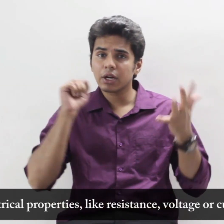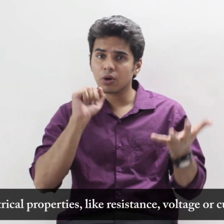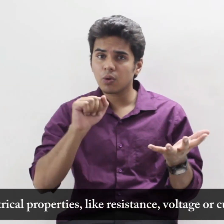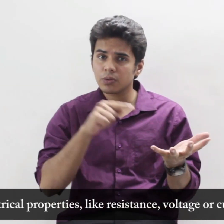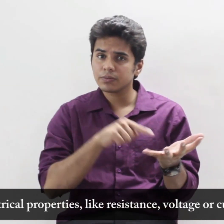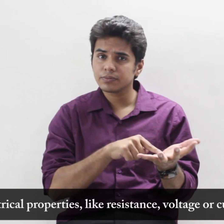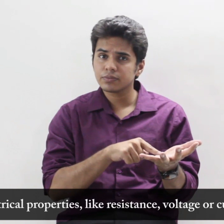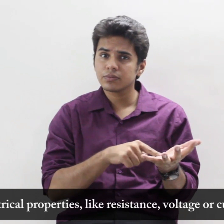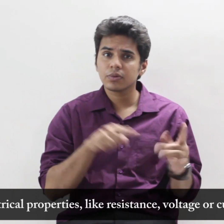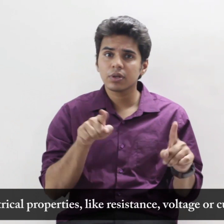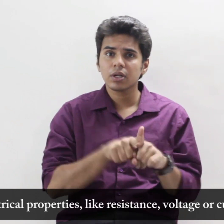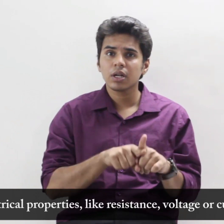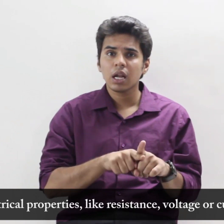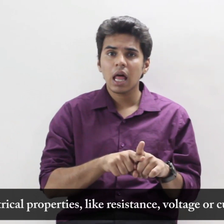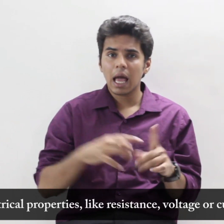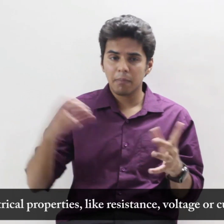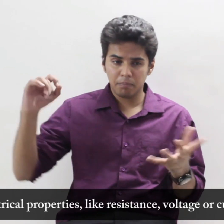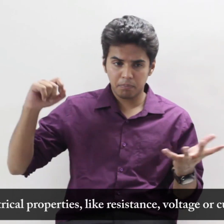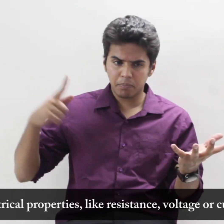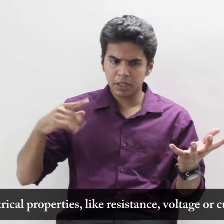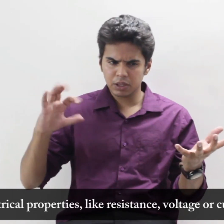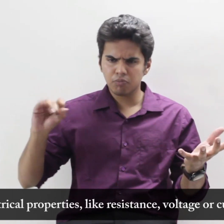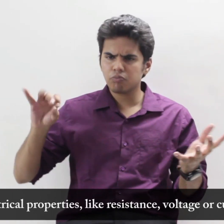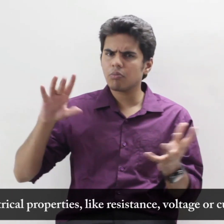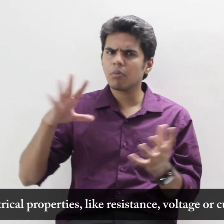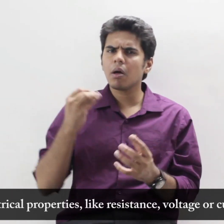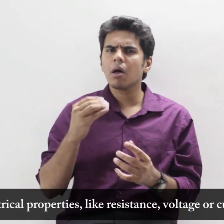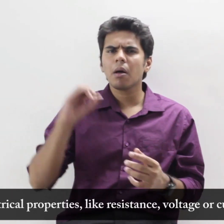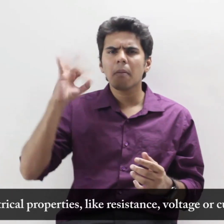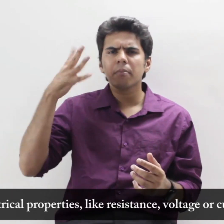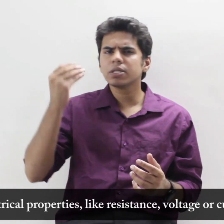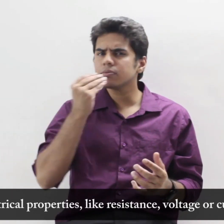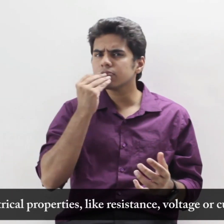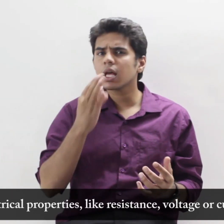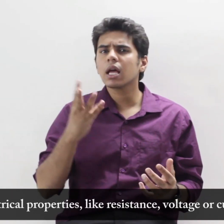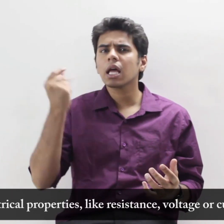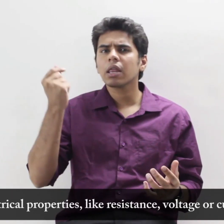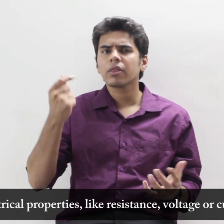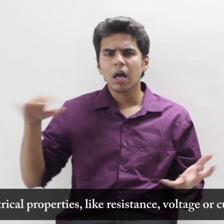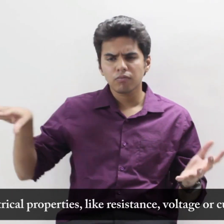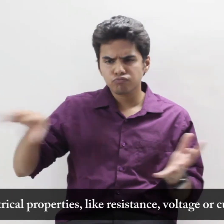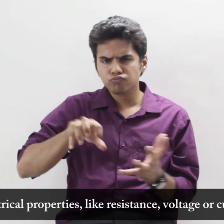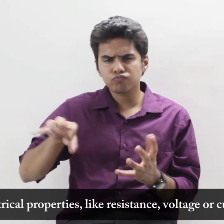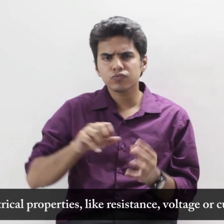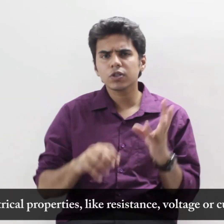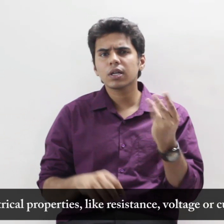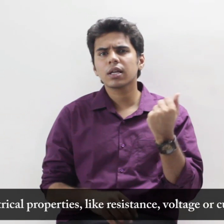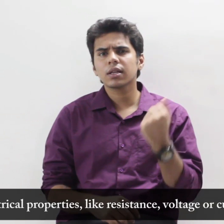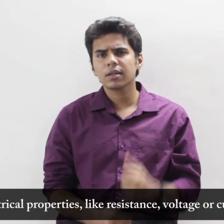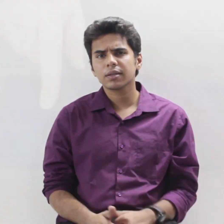Electrical properties like resistance, voltage, or current.